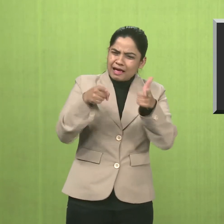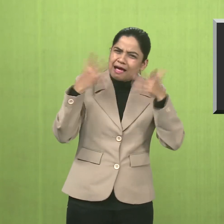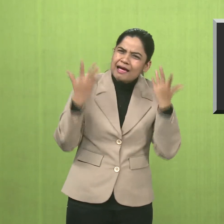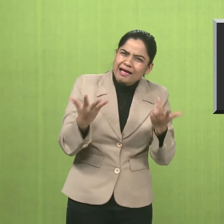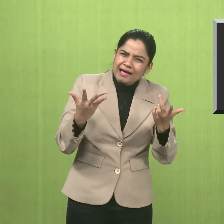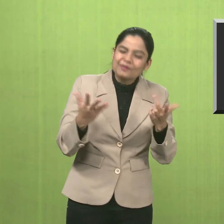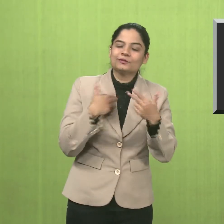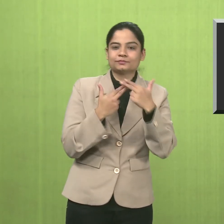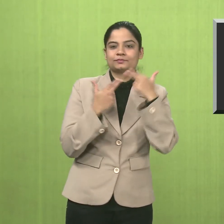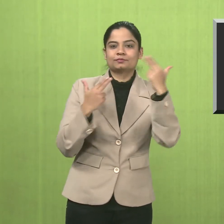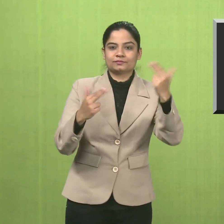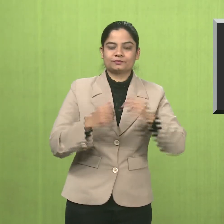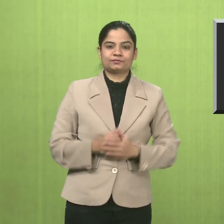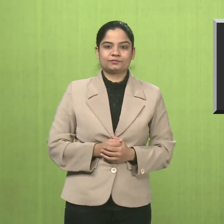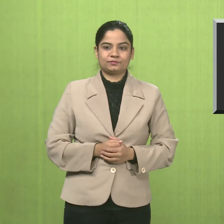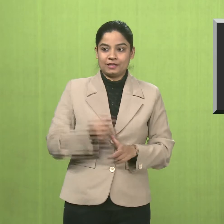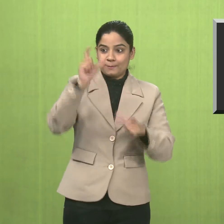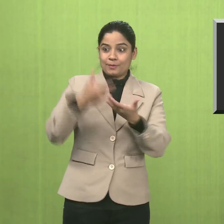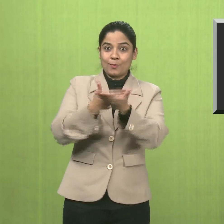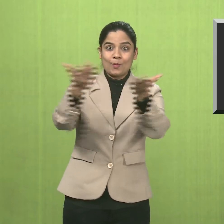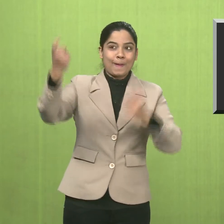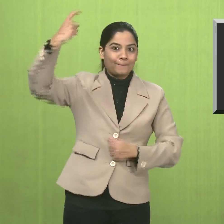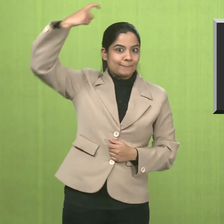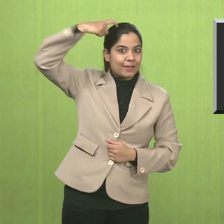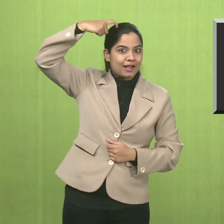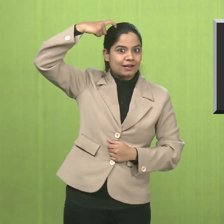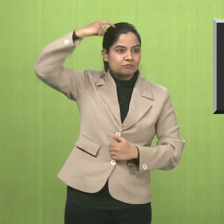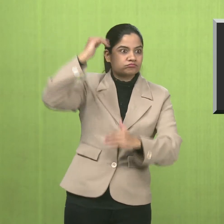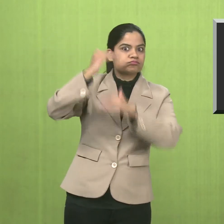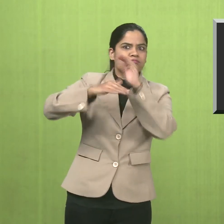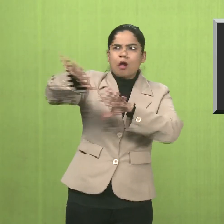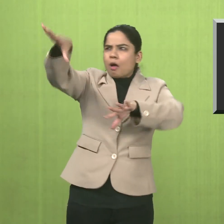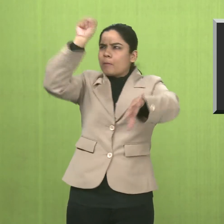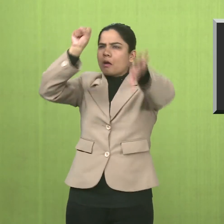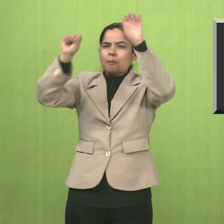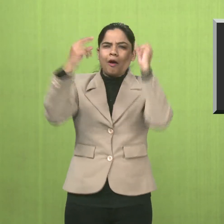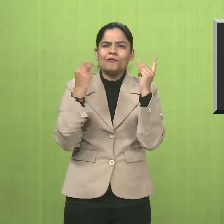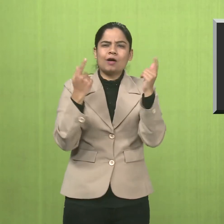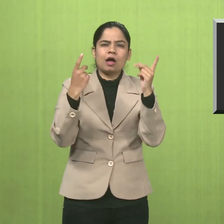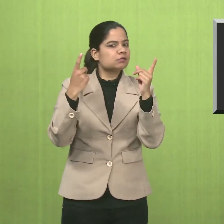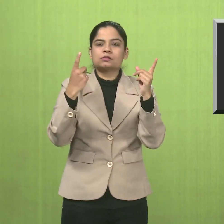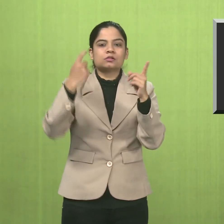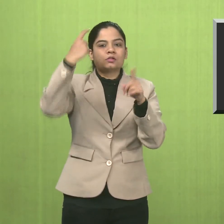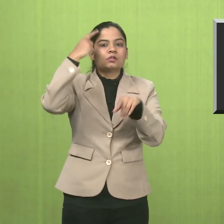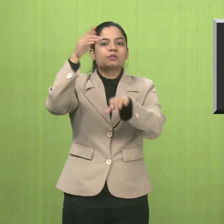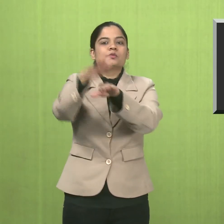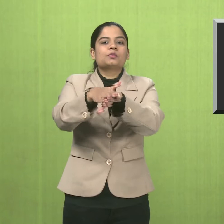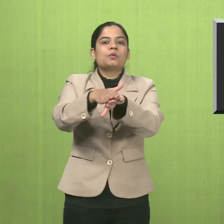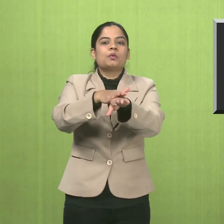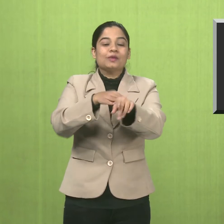MR, there's a delay or slowness in the child's mental development compared to